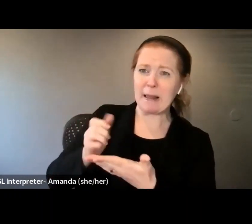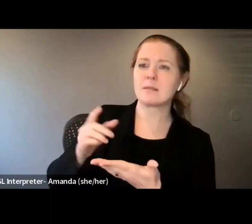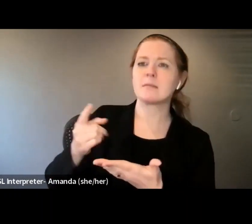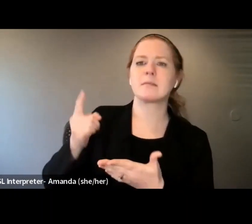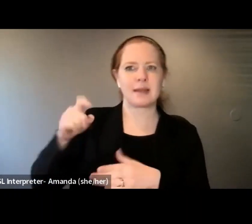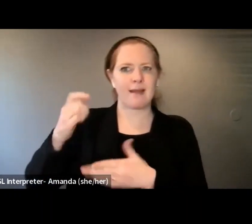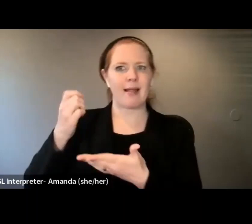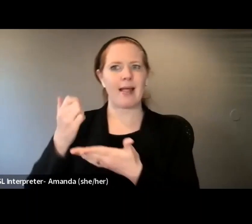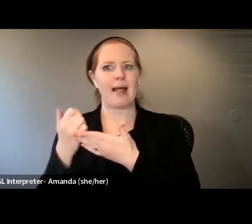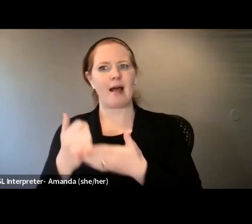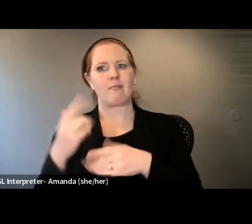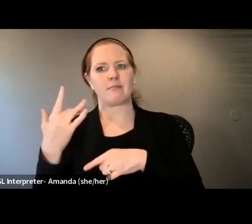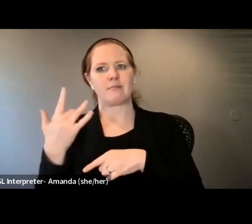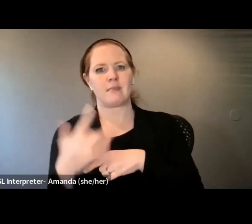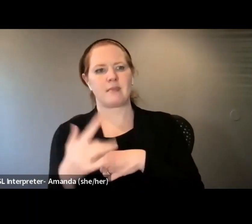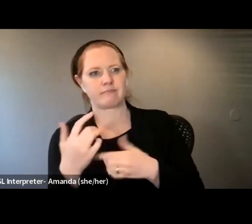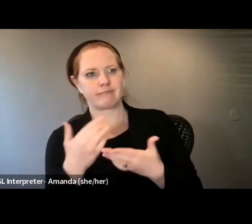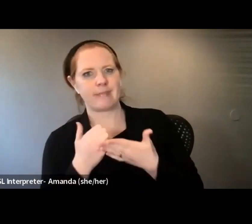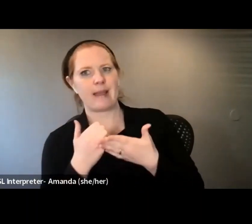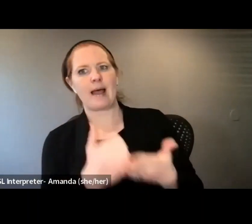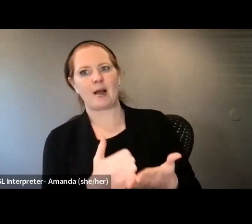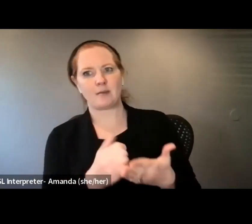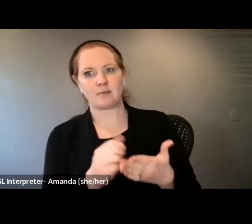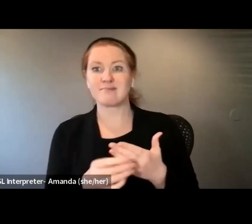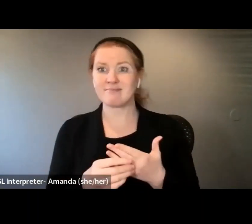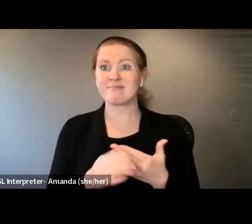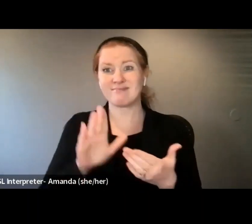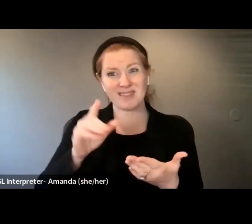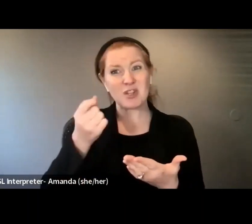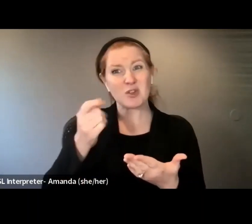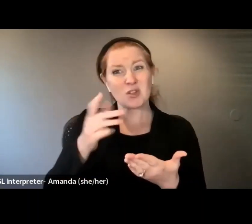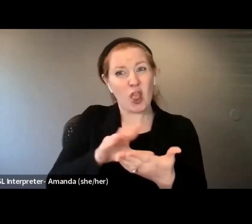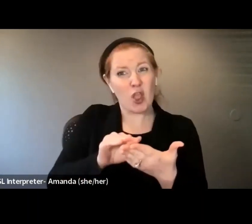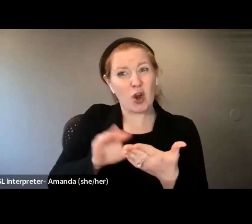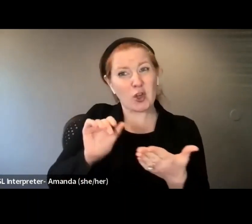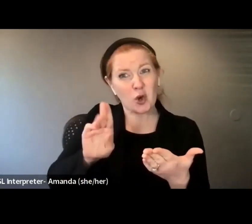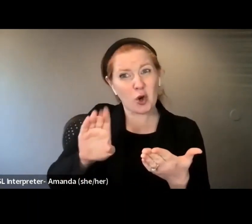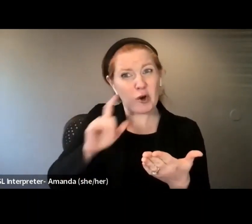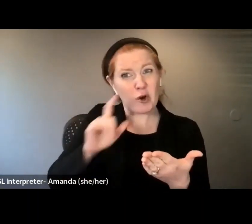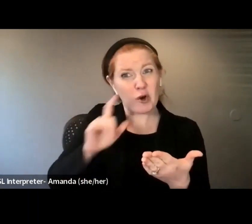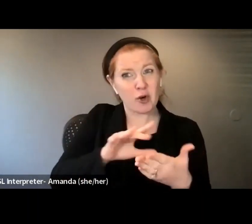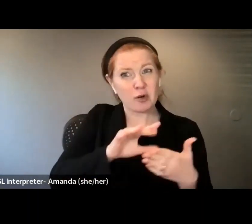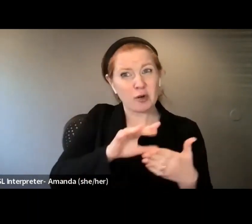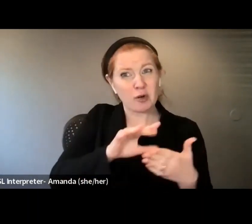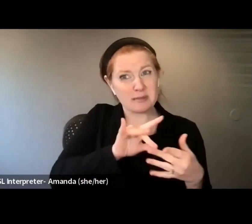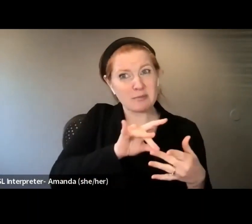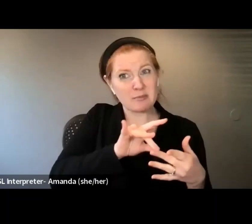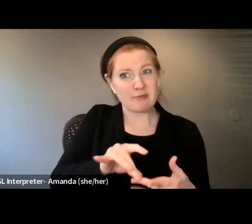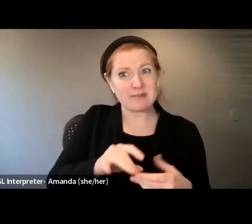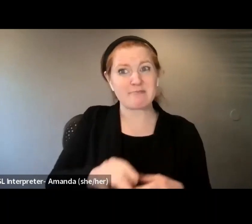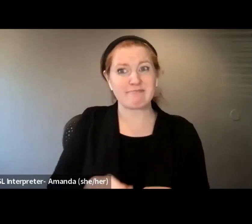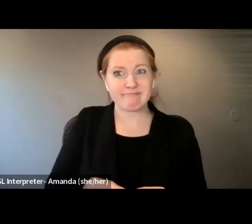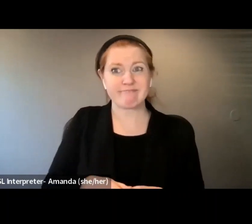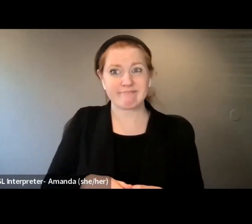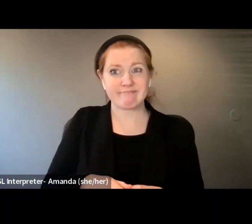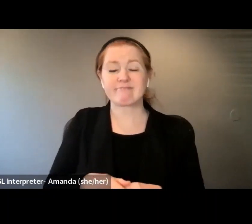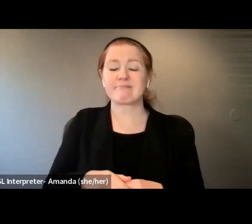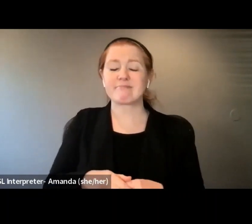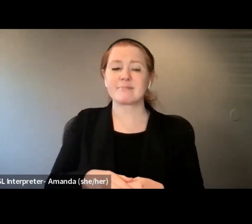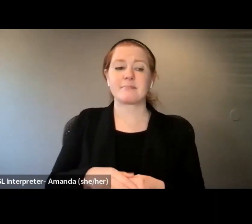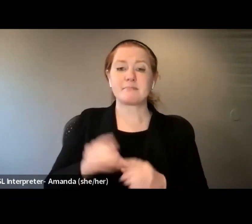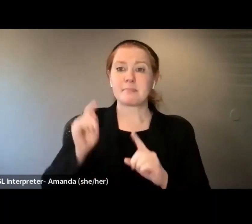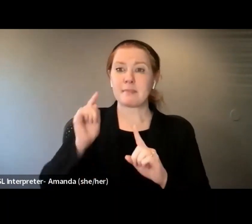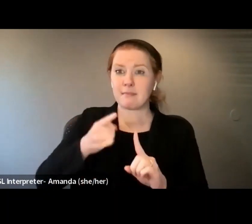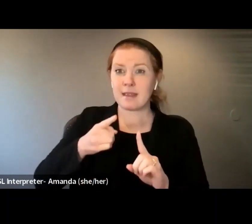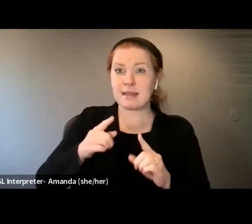getting up that learning curve, because there is some learning curve in participant direction. So in this area, the state